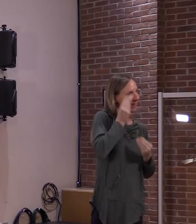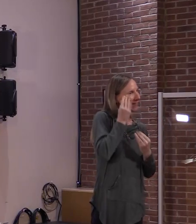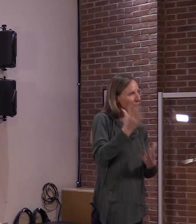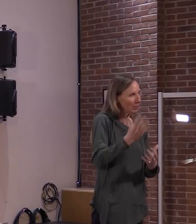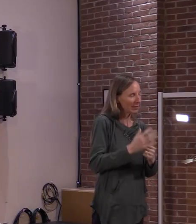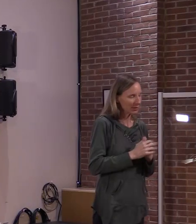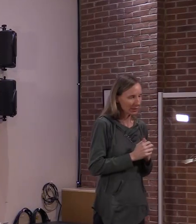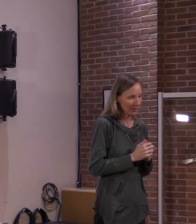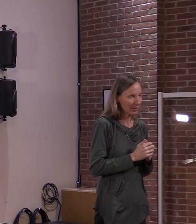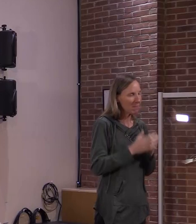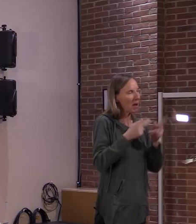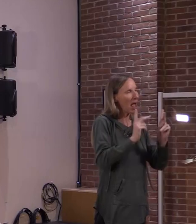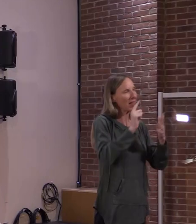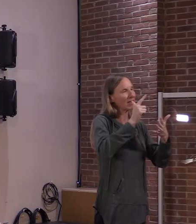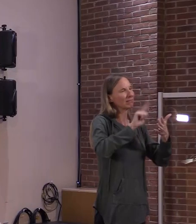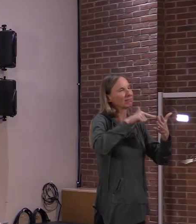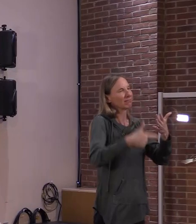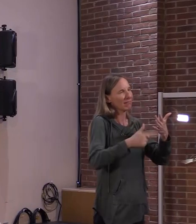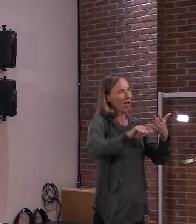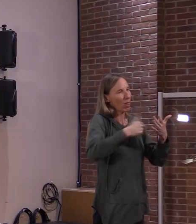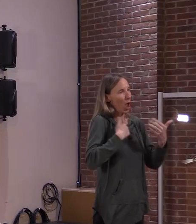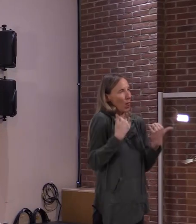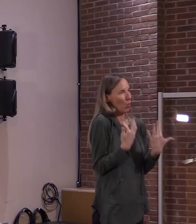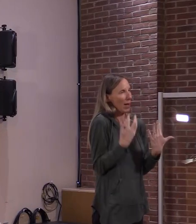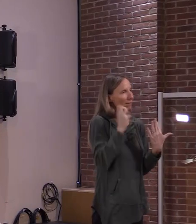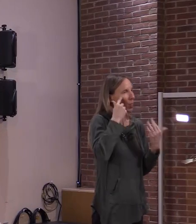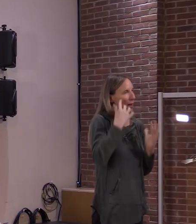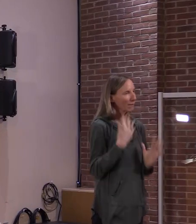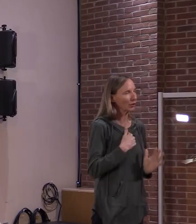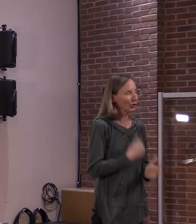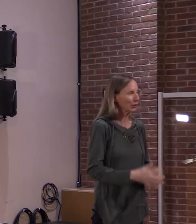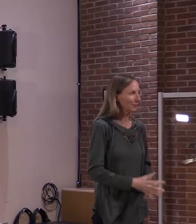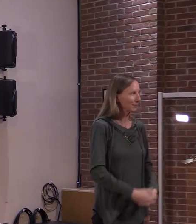I'll let somebody else go next while I wait for the governor.